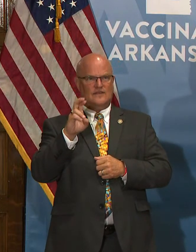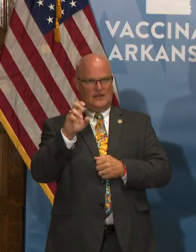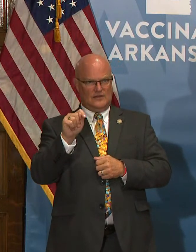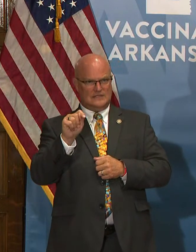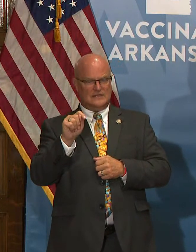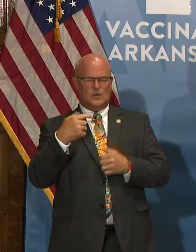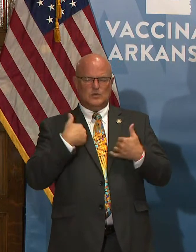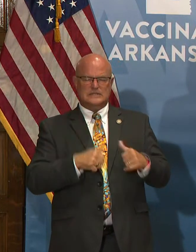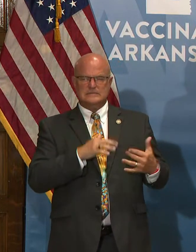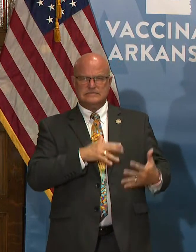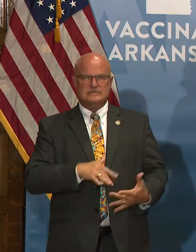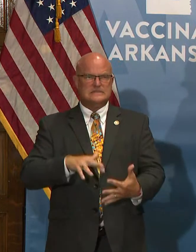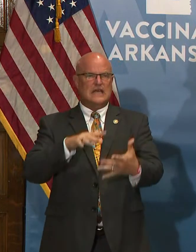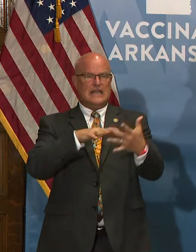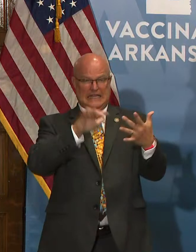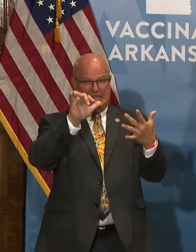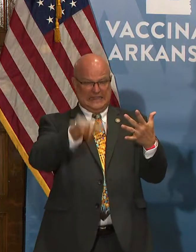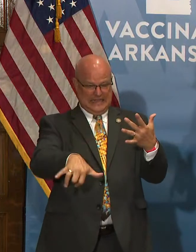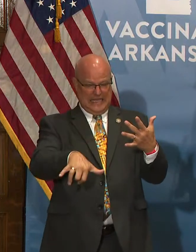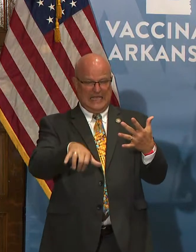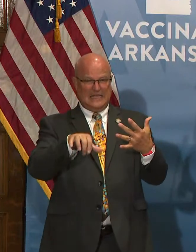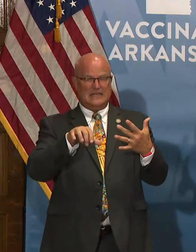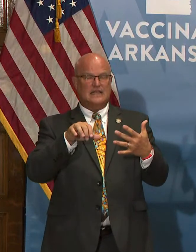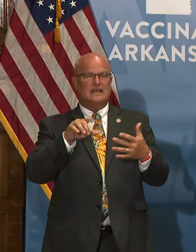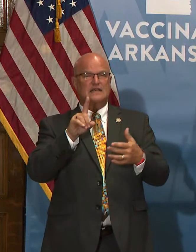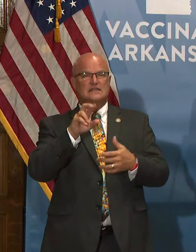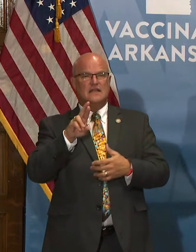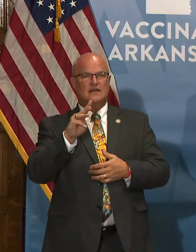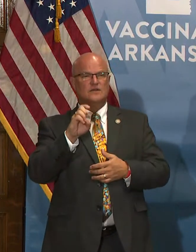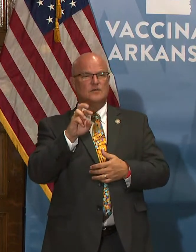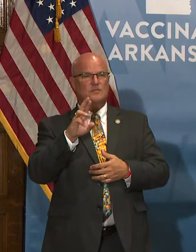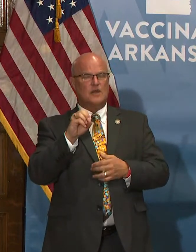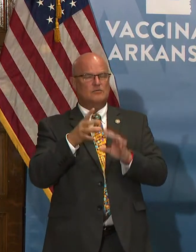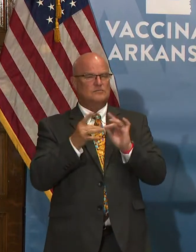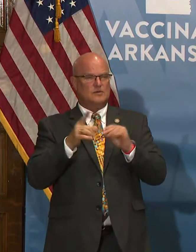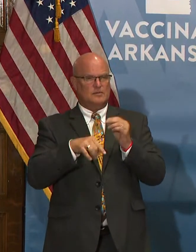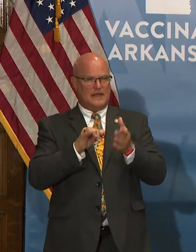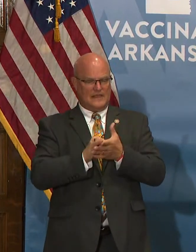we're still studying the Lambda variant, but I think Dr. Romero should comment on that.